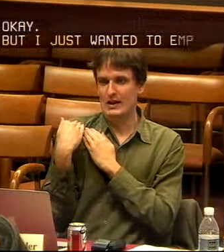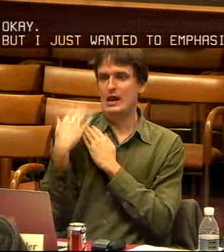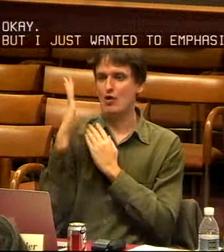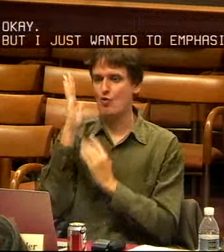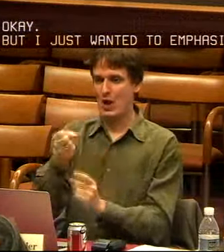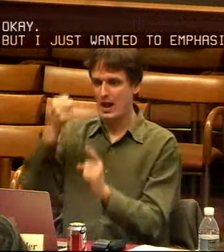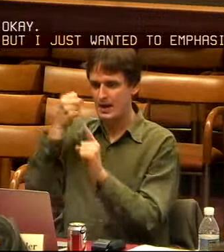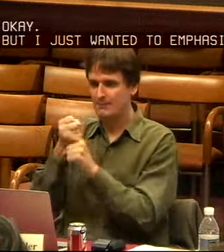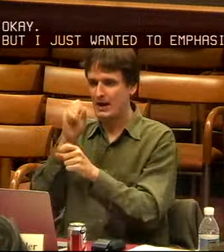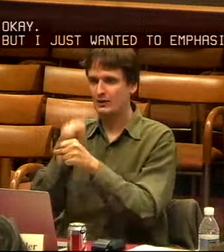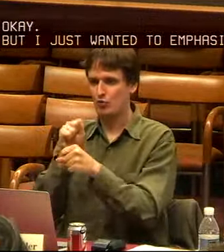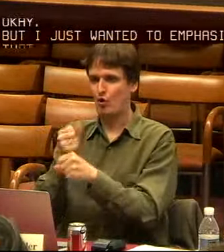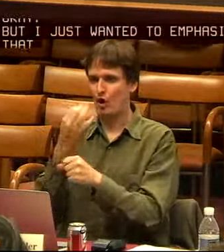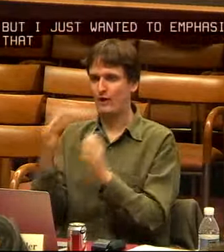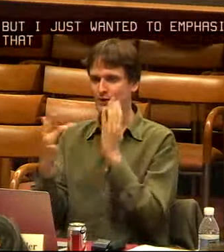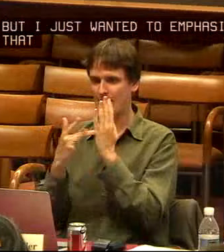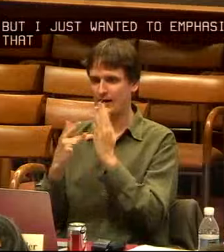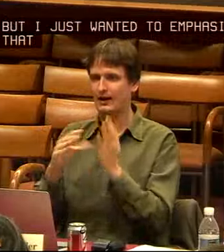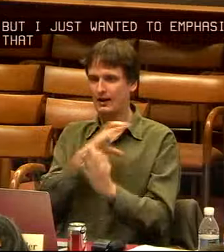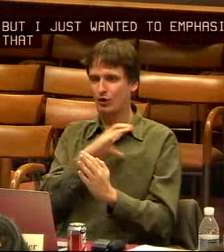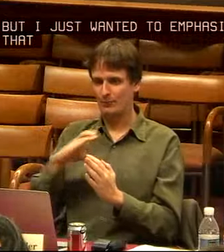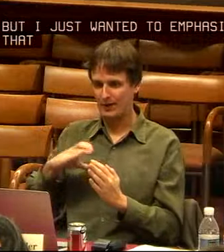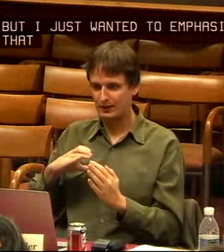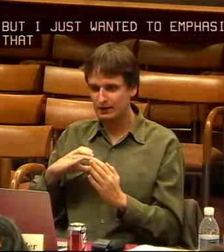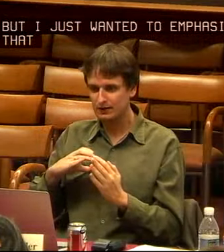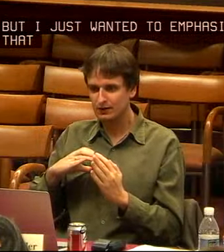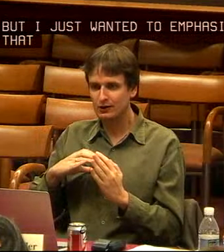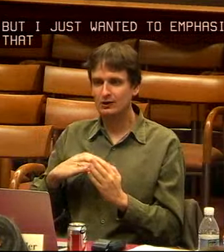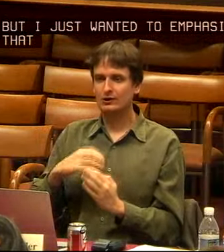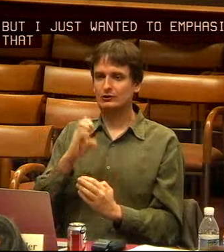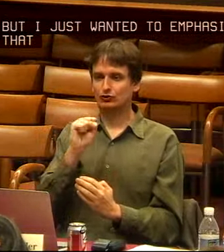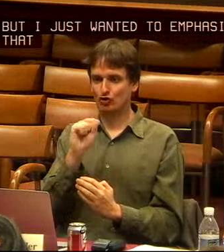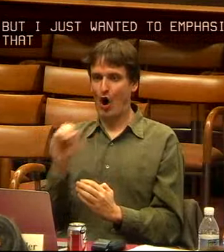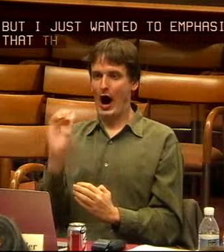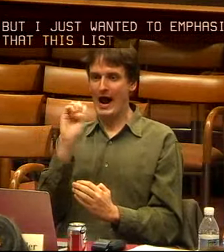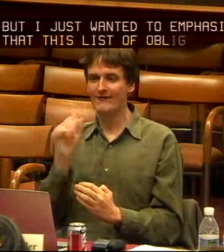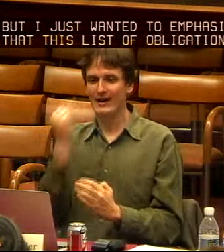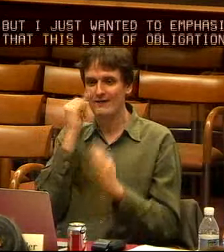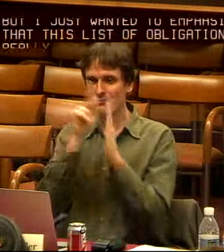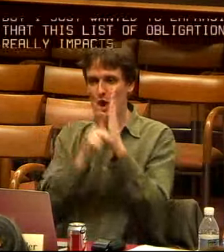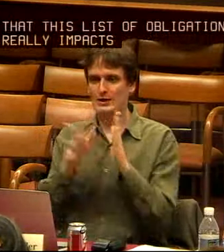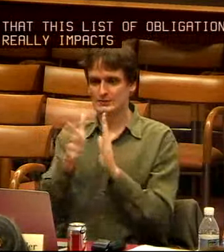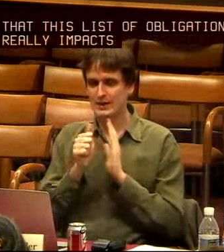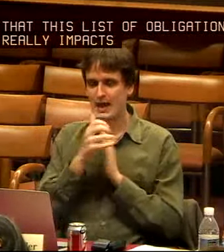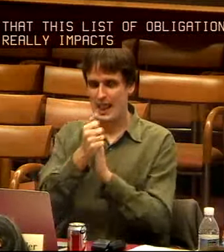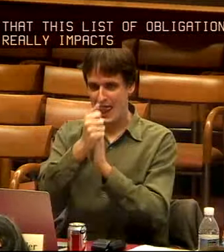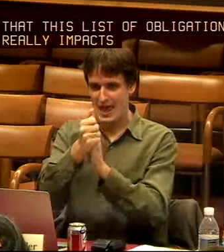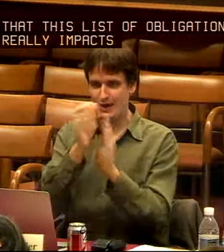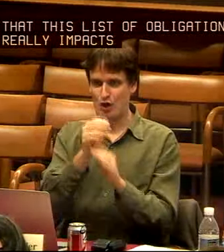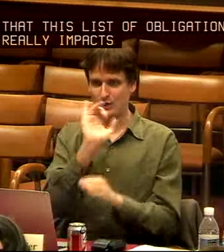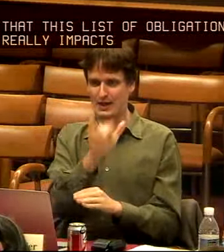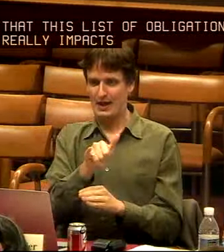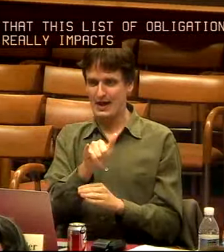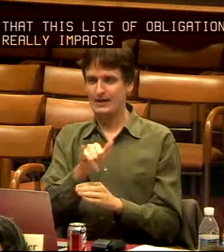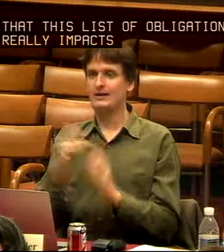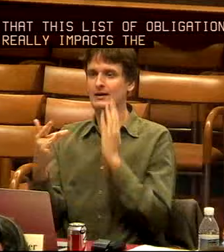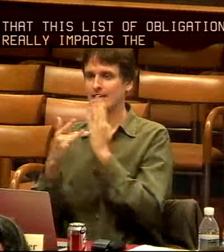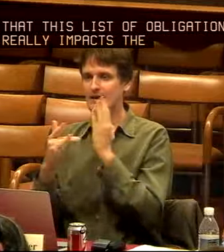this list of obligations really impacts the work of both the technical subcommittee and the policy subcommittee. But if